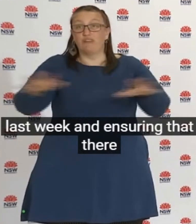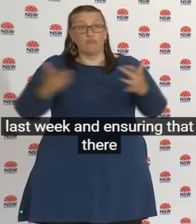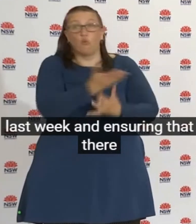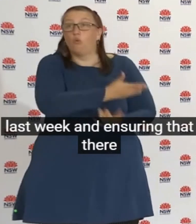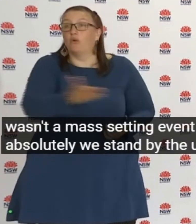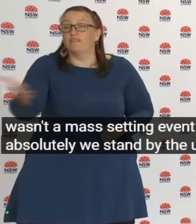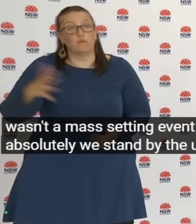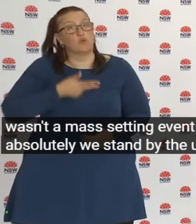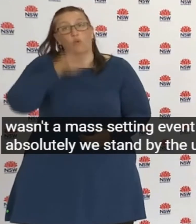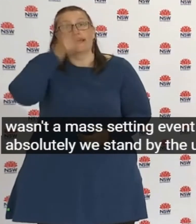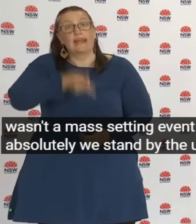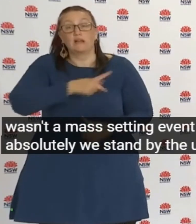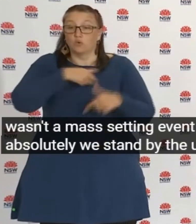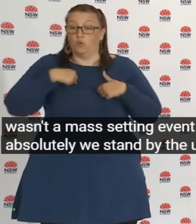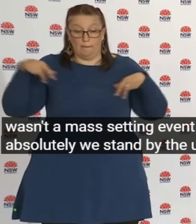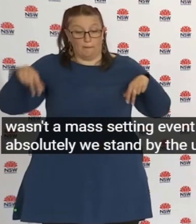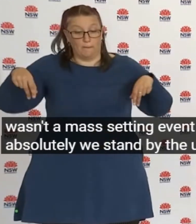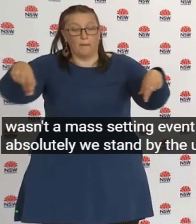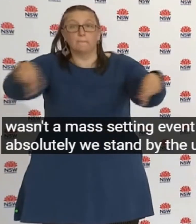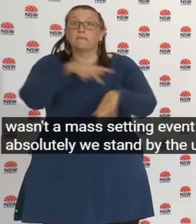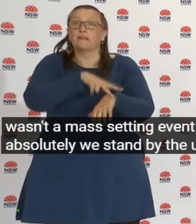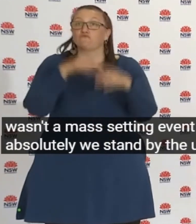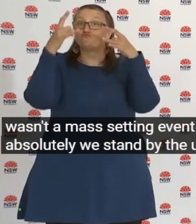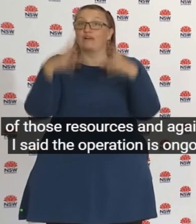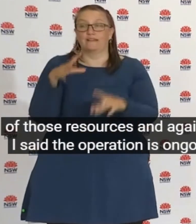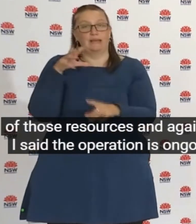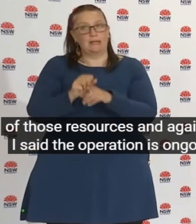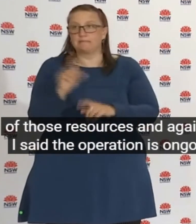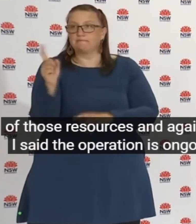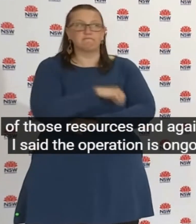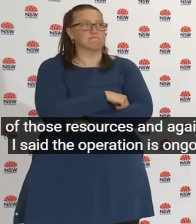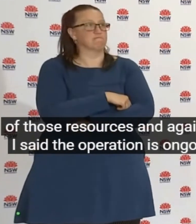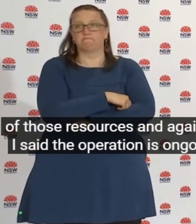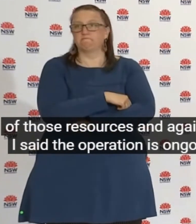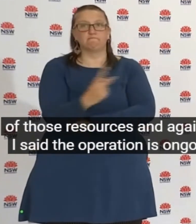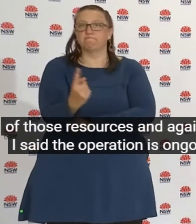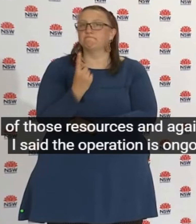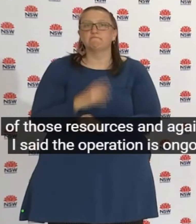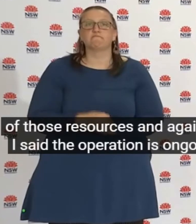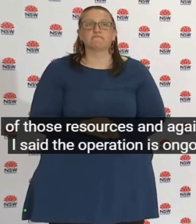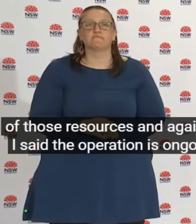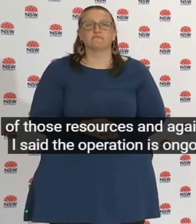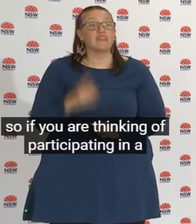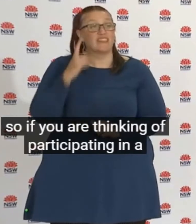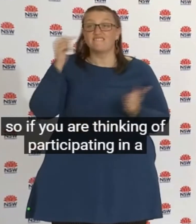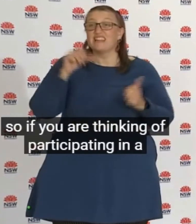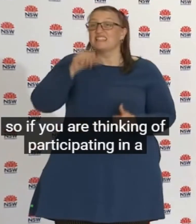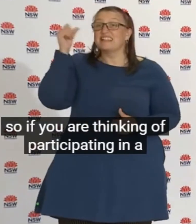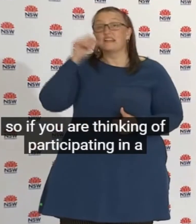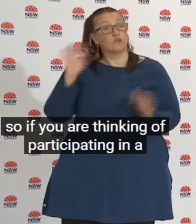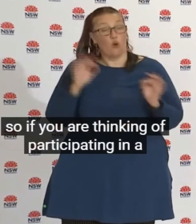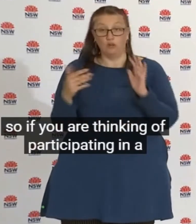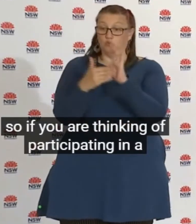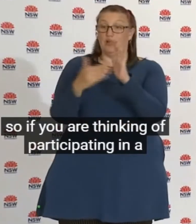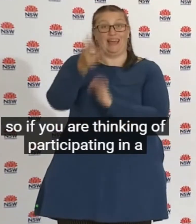the use of those resources. And again, as I said, the operation's ongoing. So if you are thinking of participating in a protest type action, we'll be there and